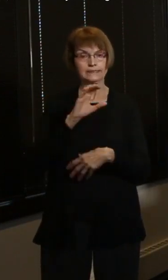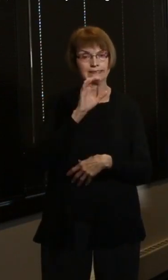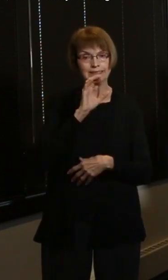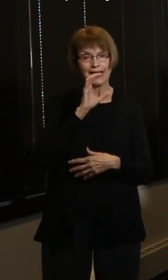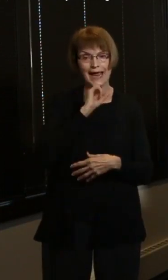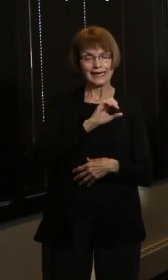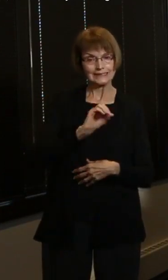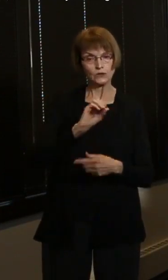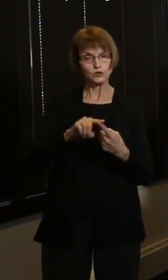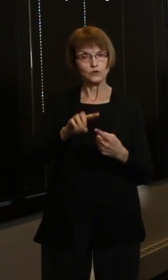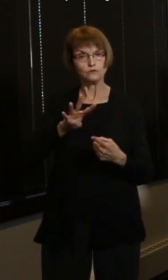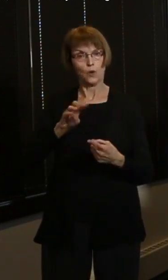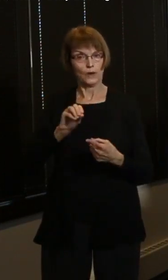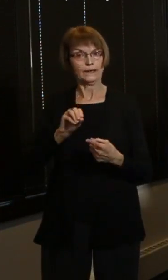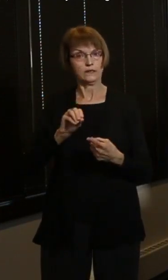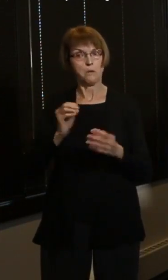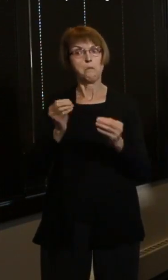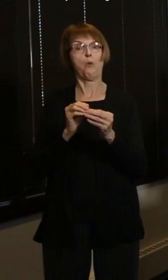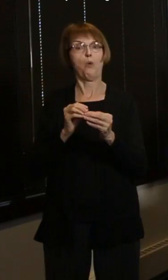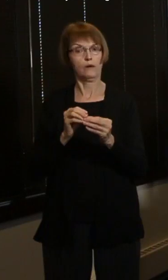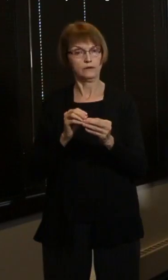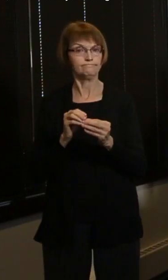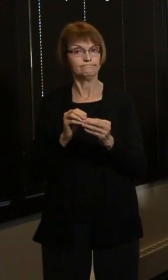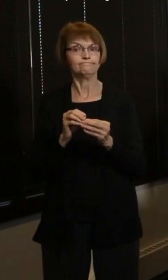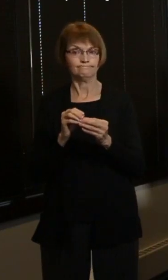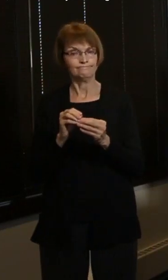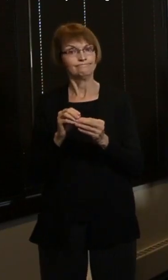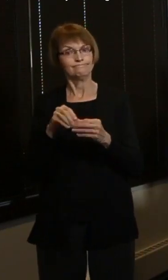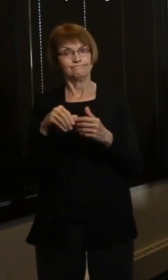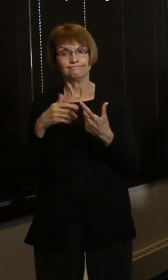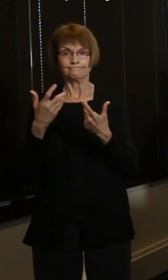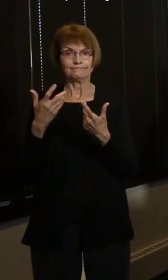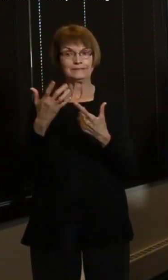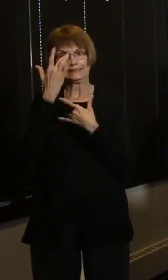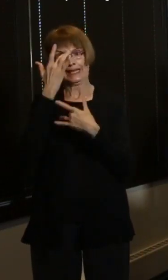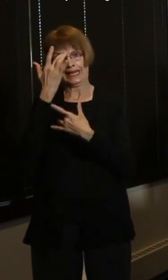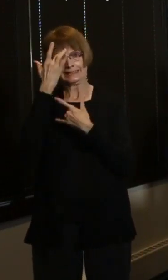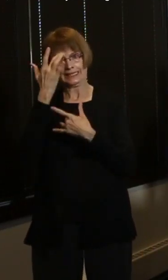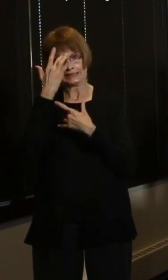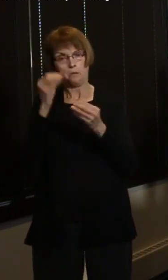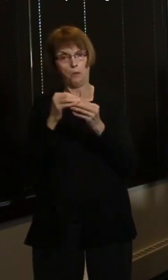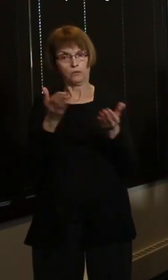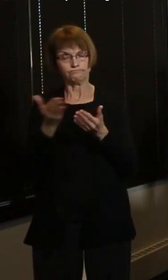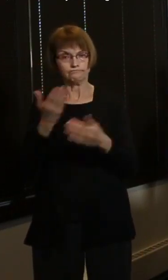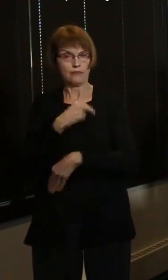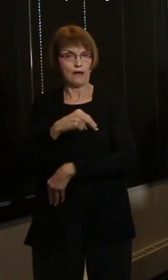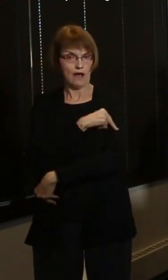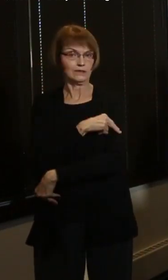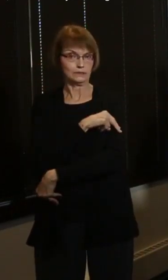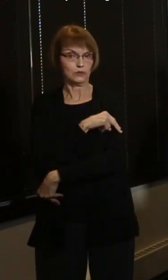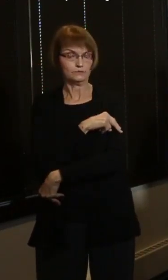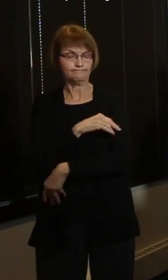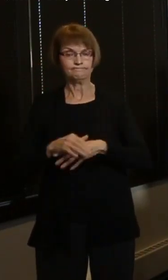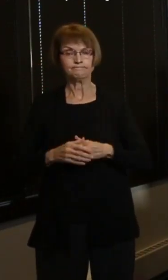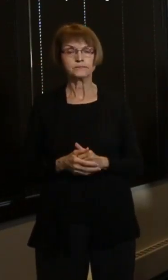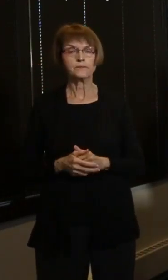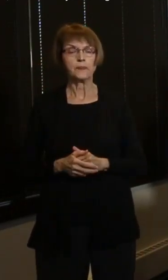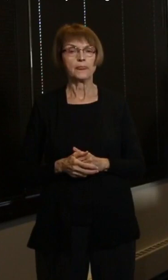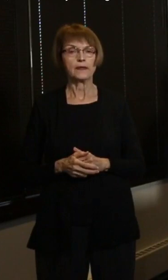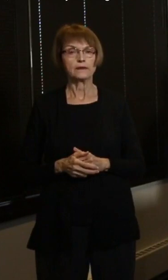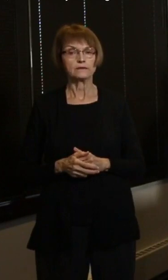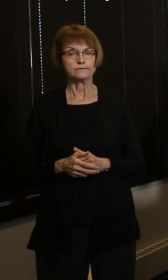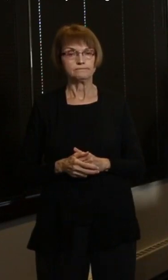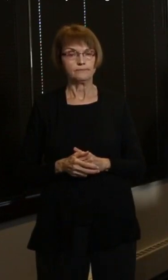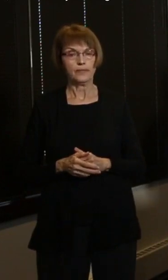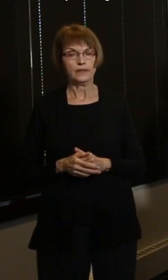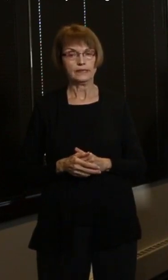to 40 age range that is making up the admissions for COVID-19.